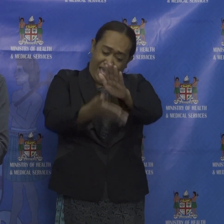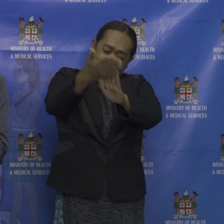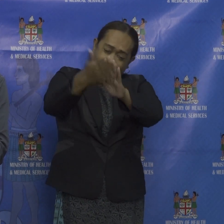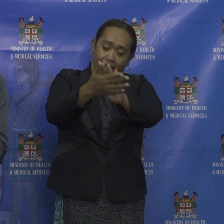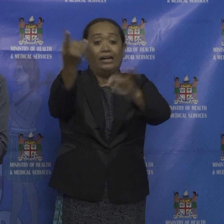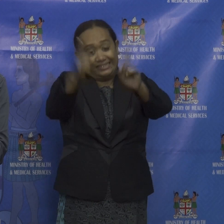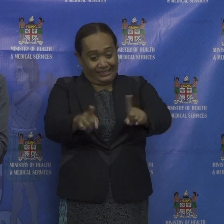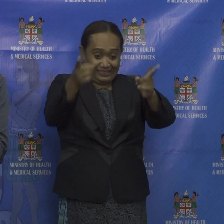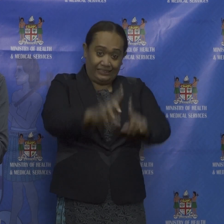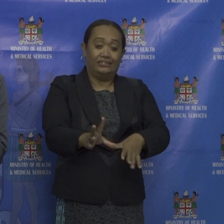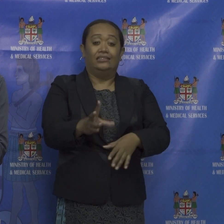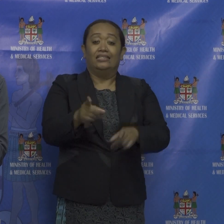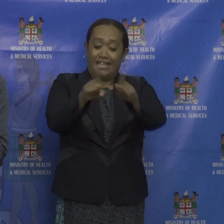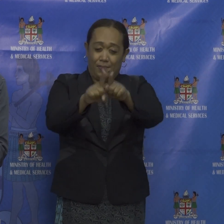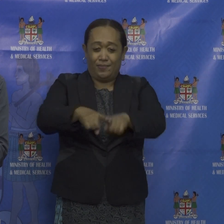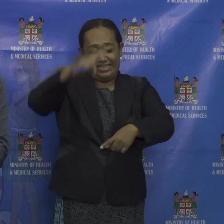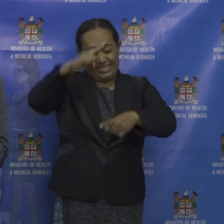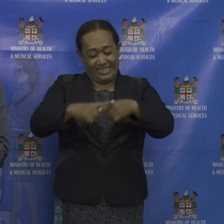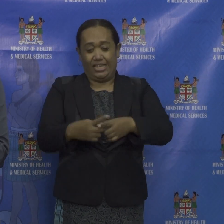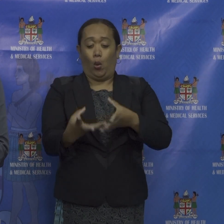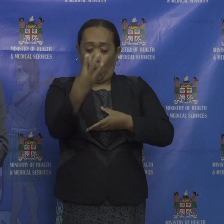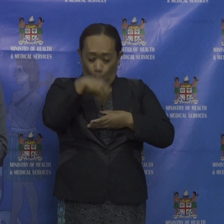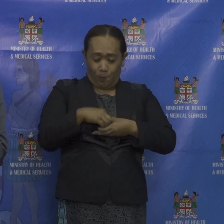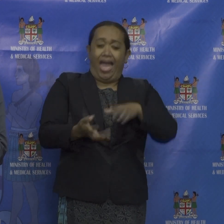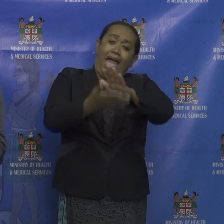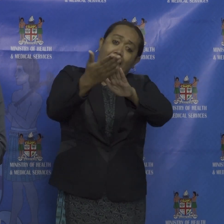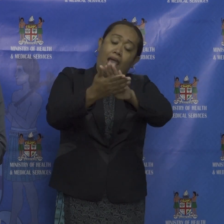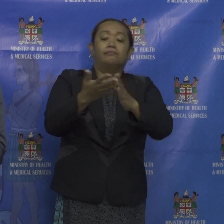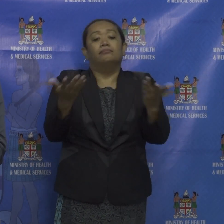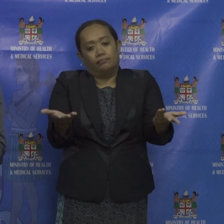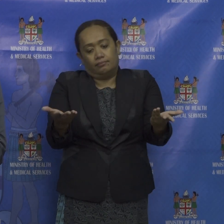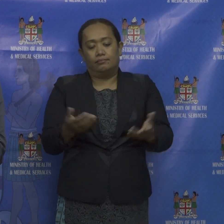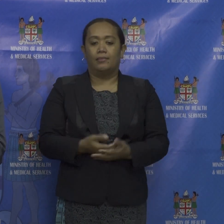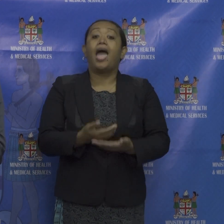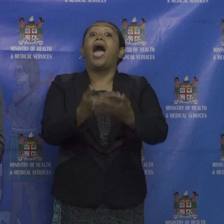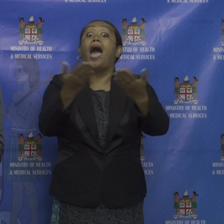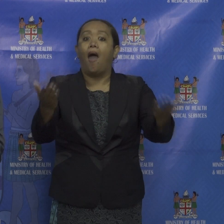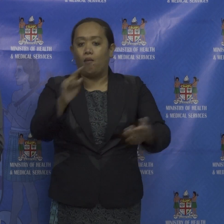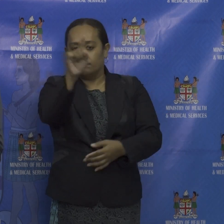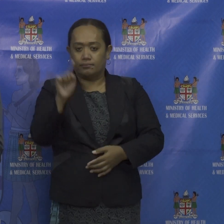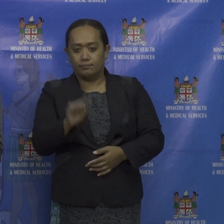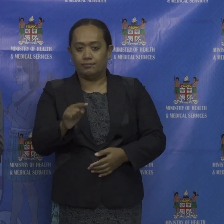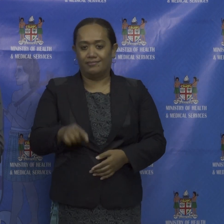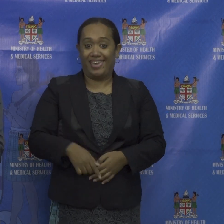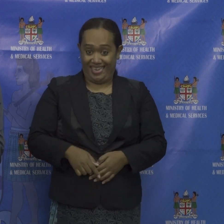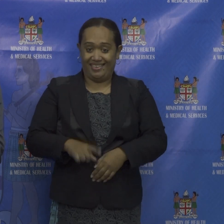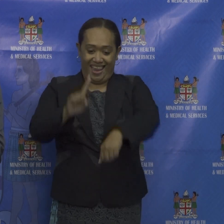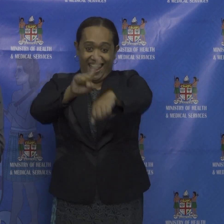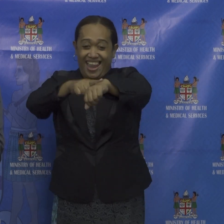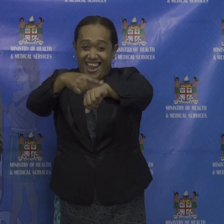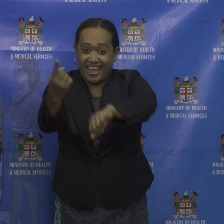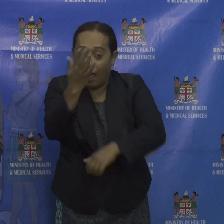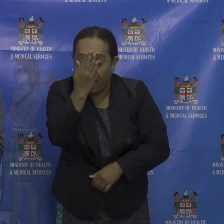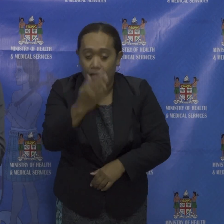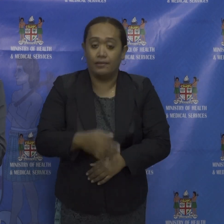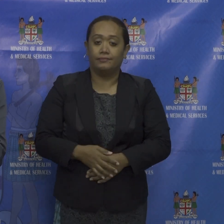of infection, to fully treat people who need critical care. And it will be too late to prevent